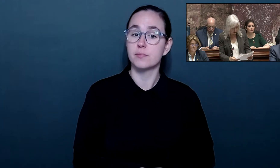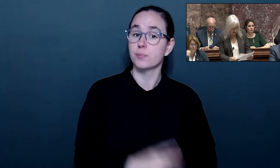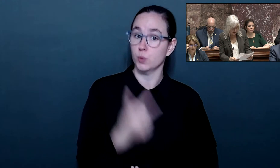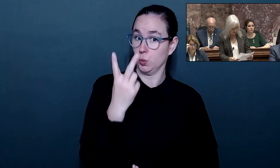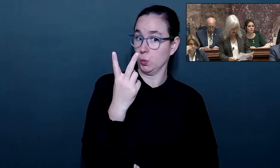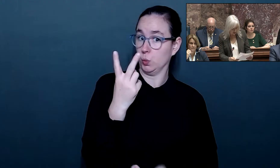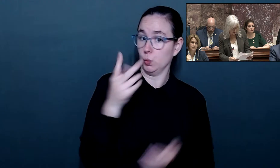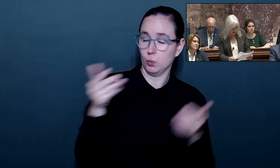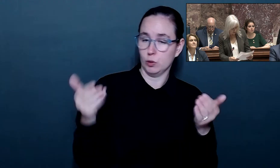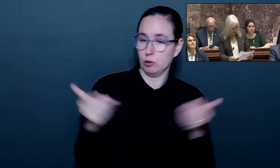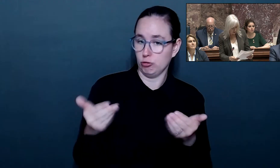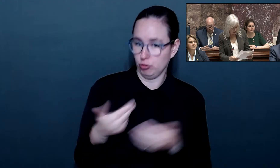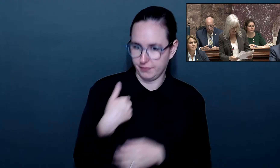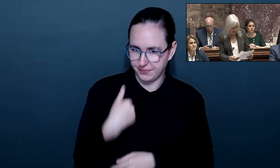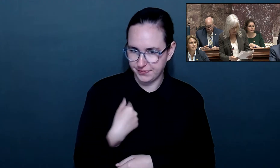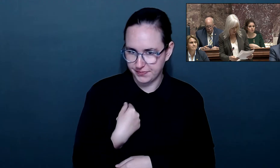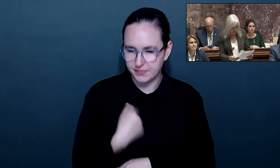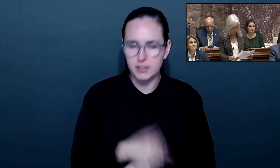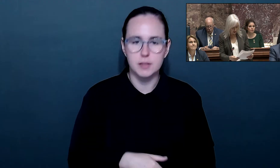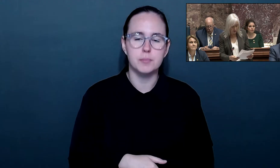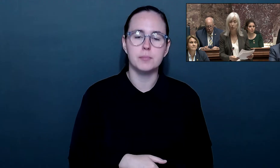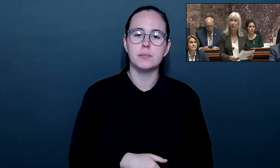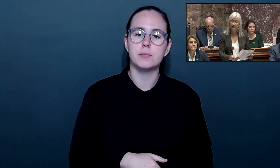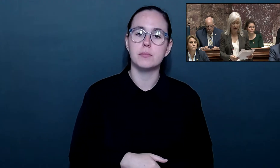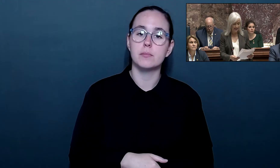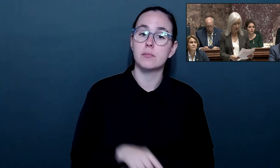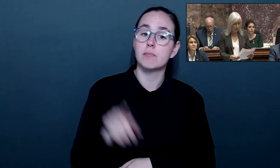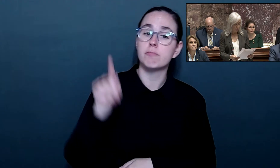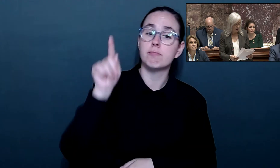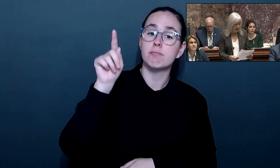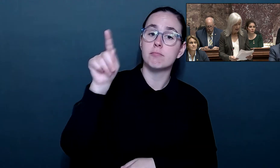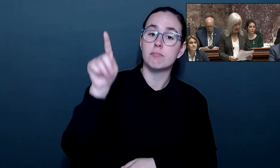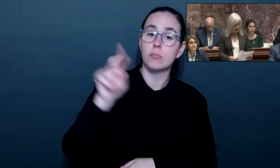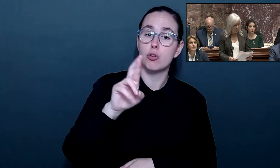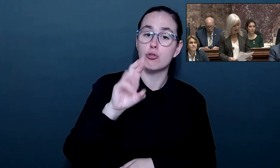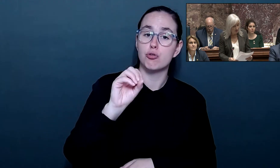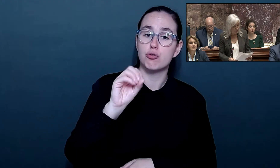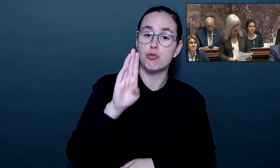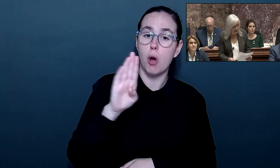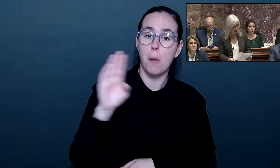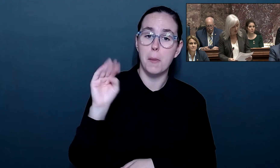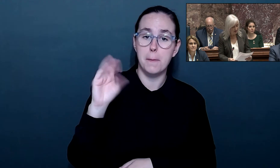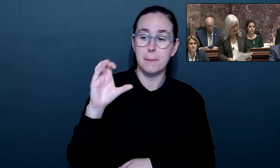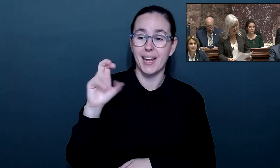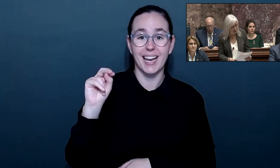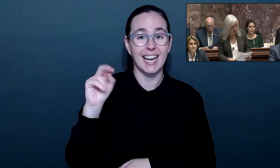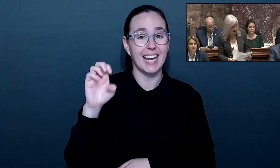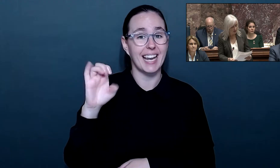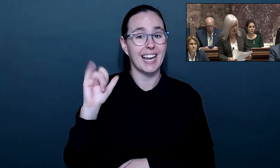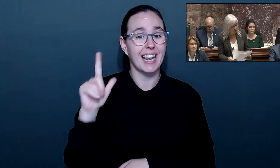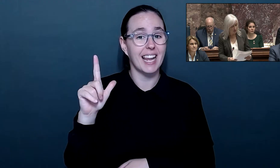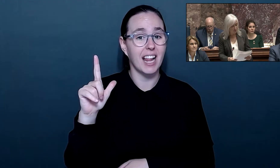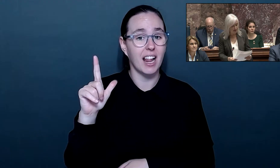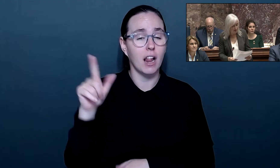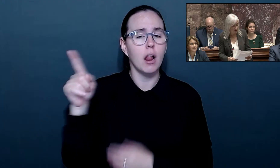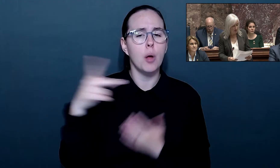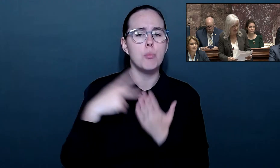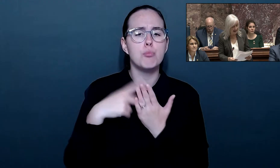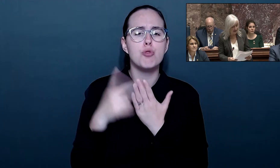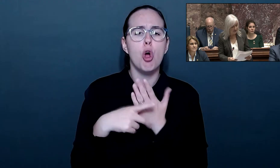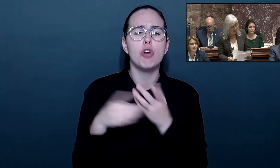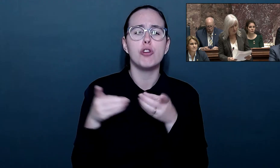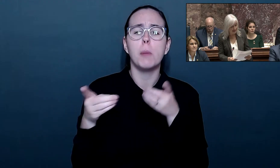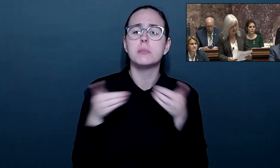of the program directors at Rob Ron Center, an alternative high school, as well as Christine Johnson, a teacher there, Nicole